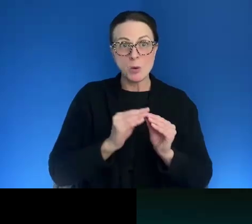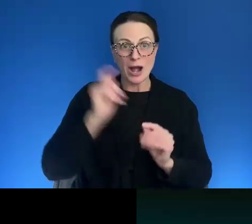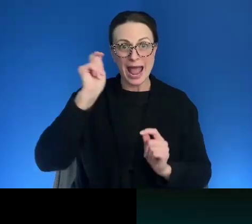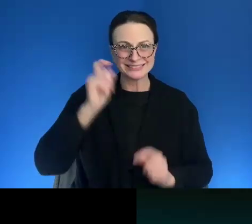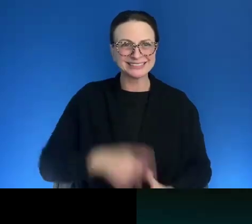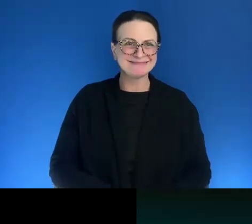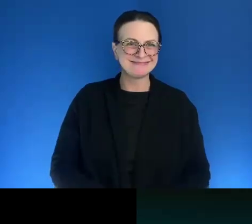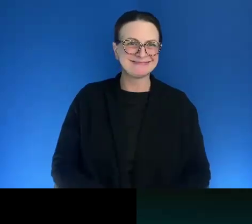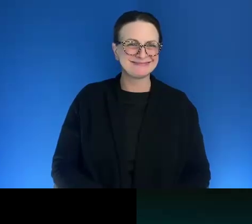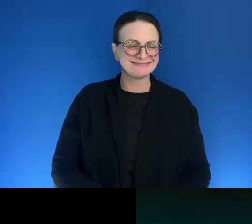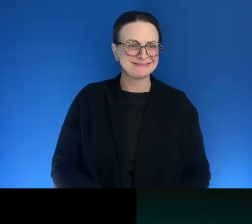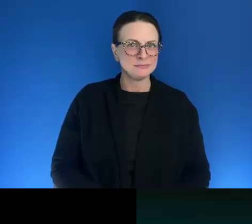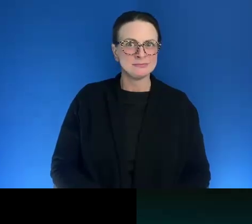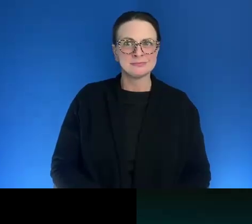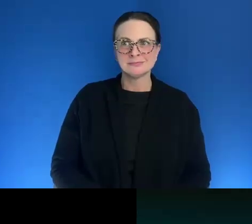hats. So